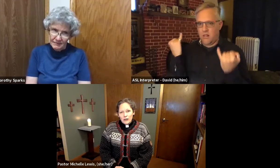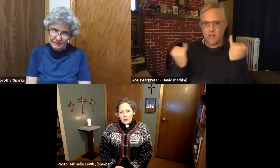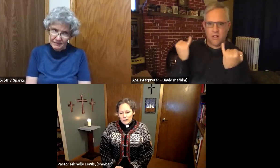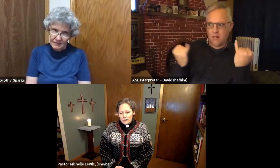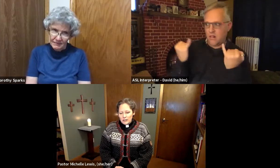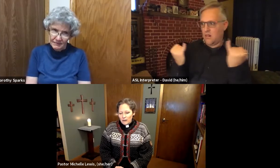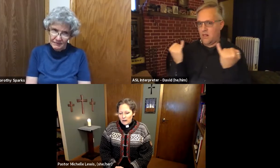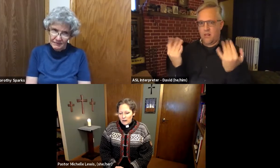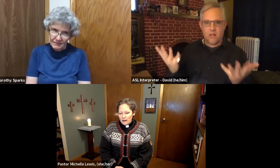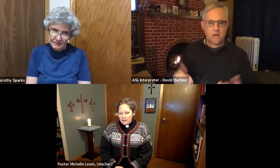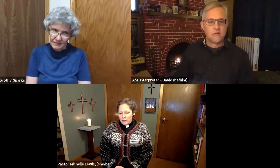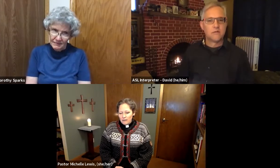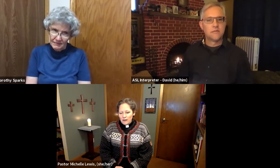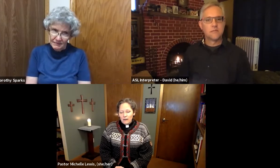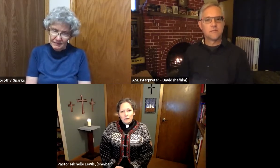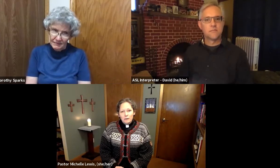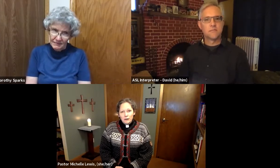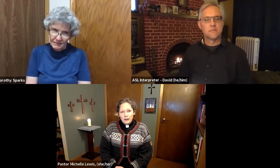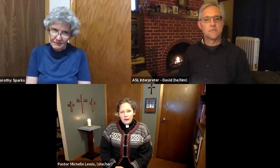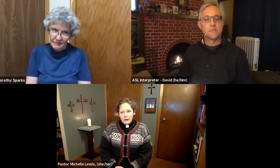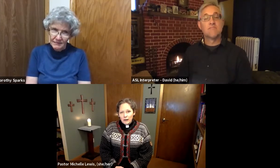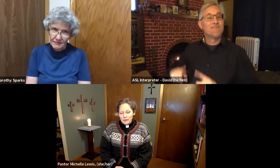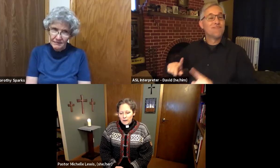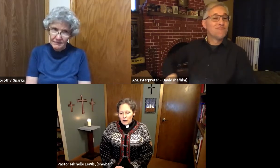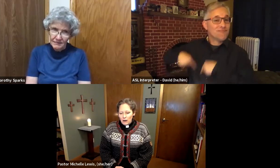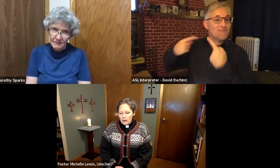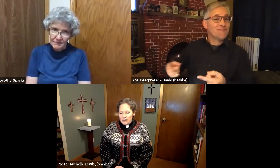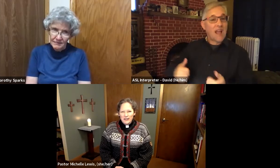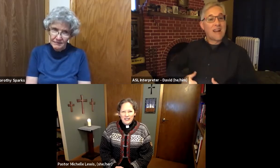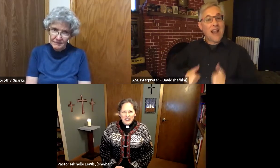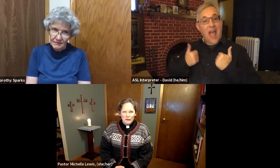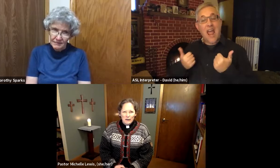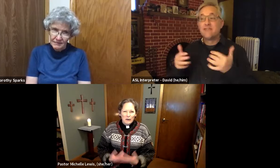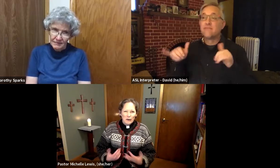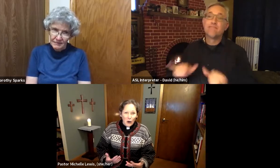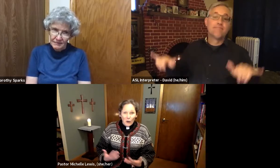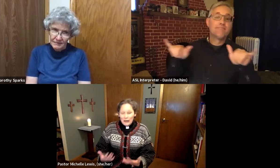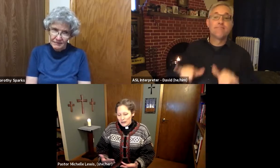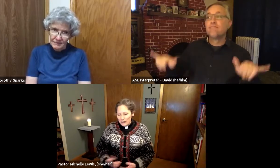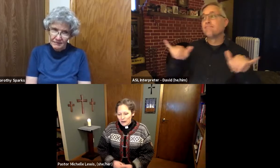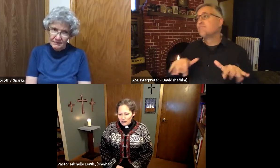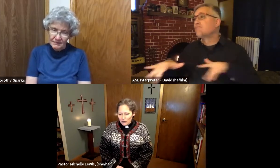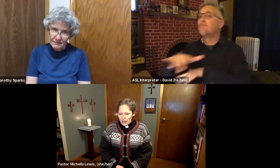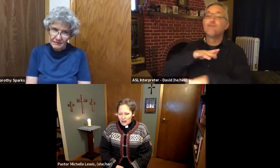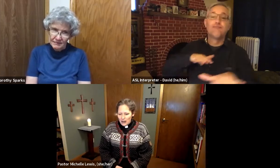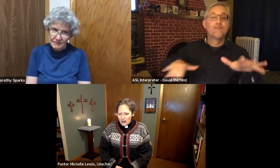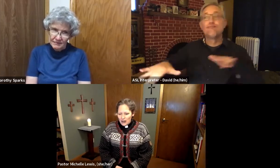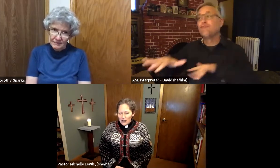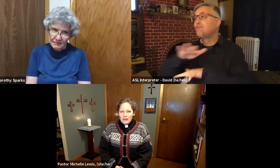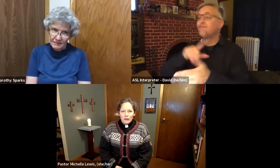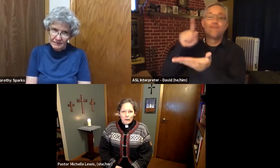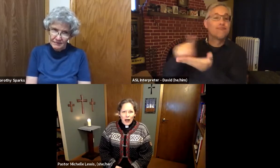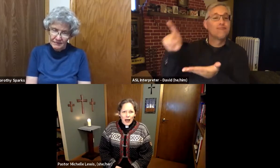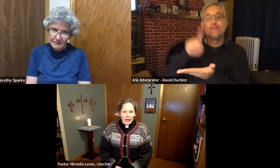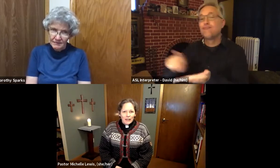The rhythms of our life that felt familiar, all of those things that we would go and do every week,